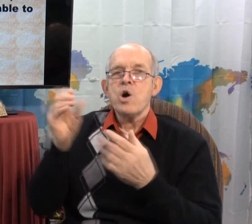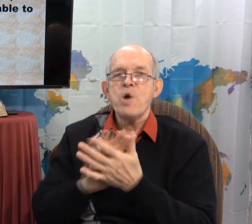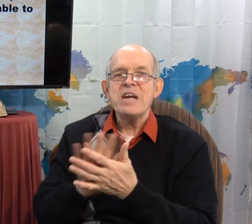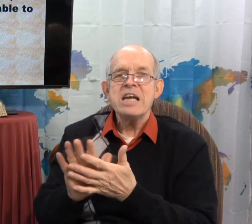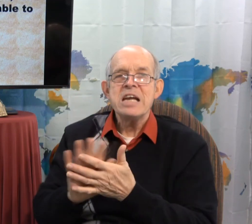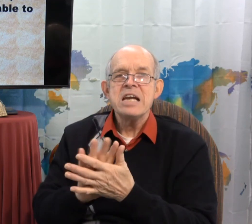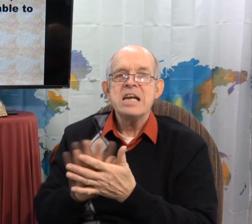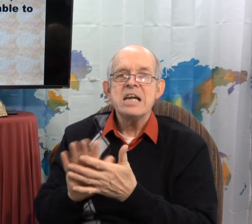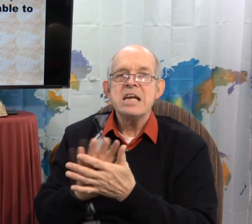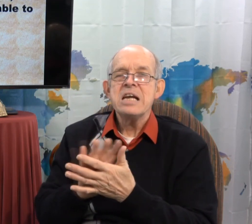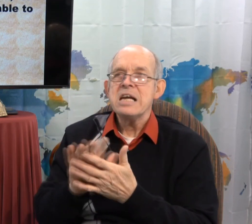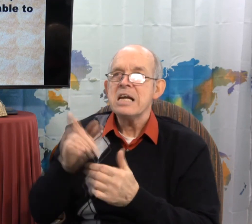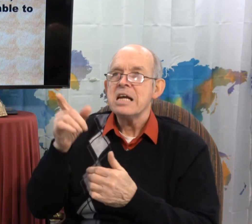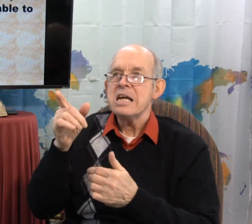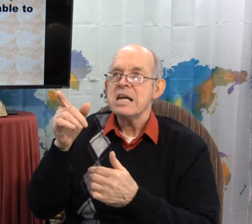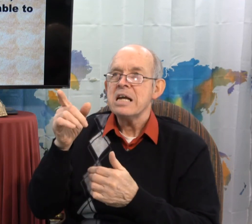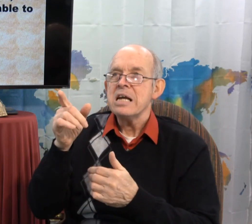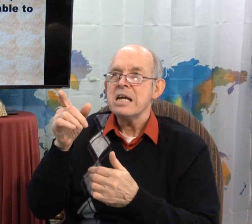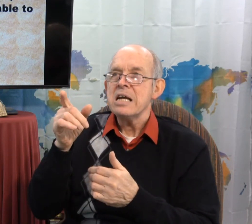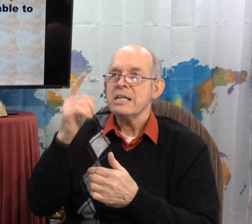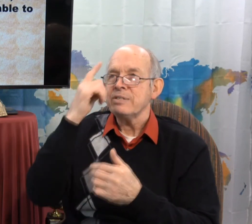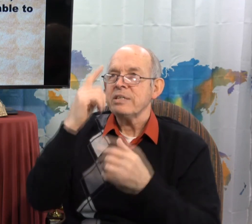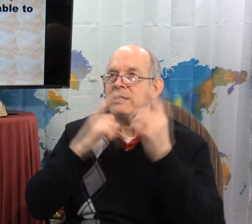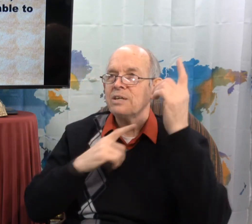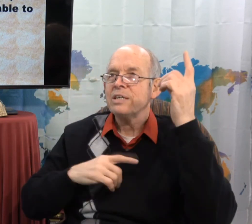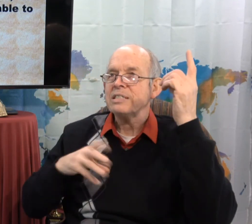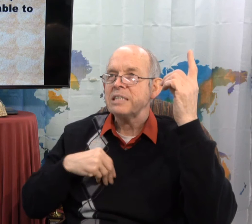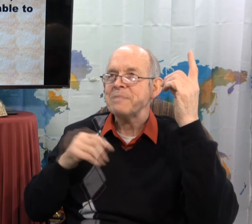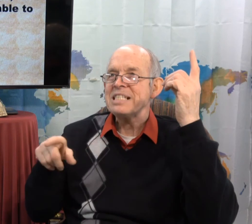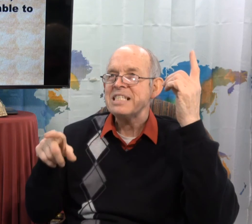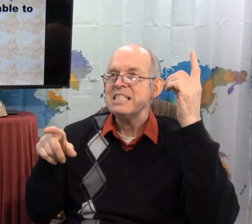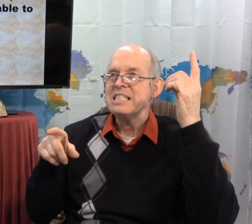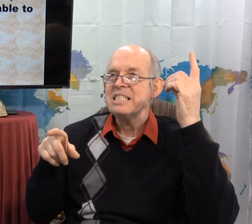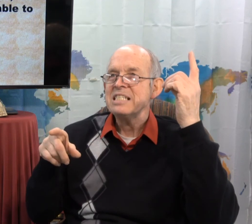Chip this.